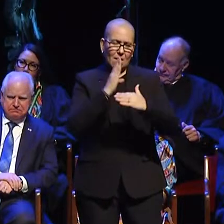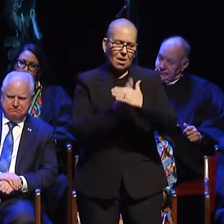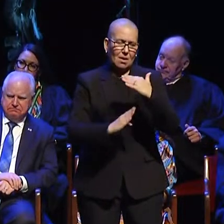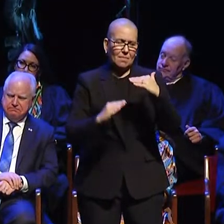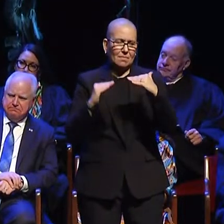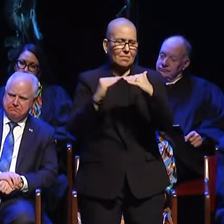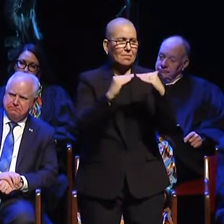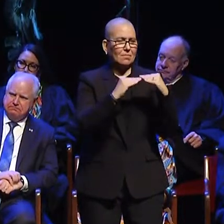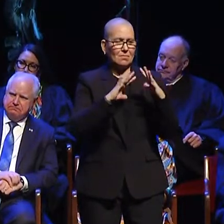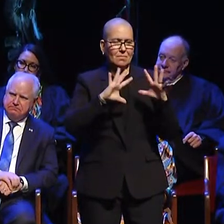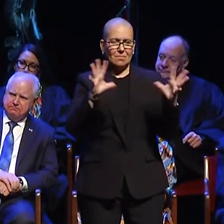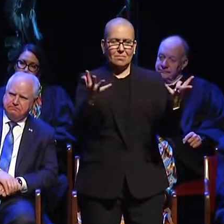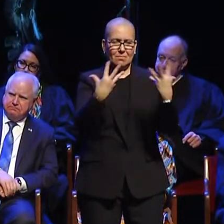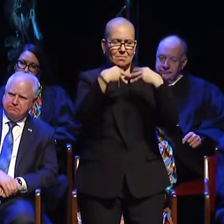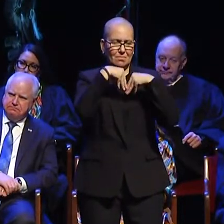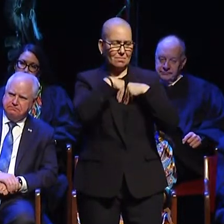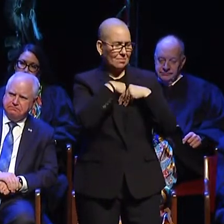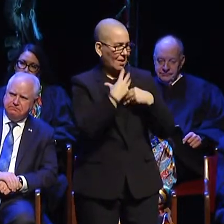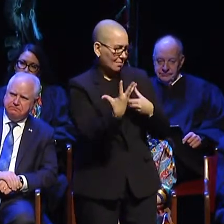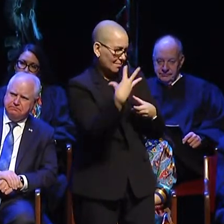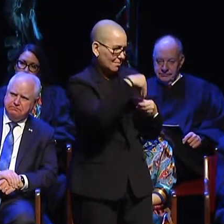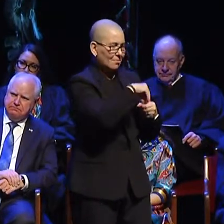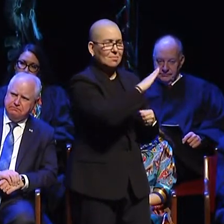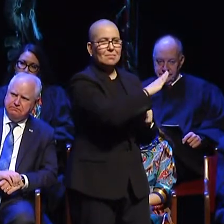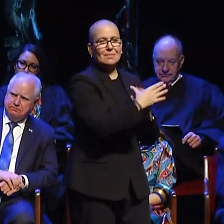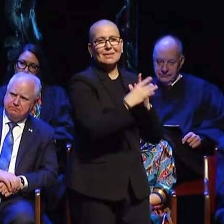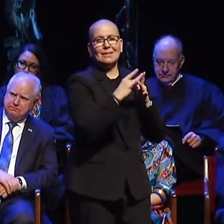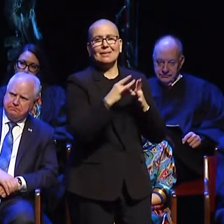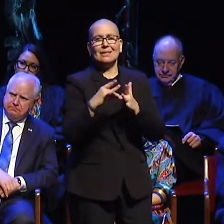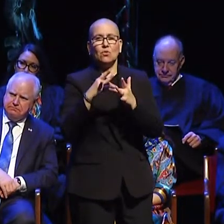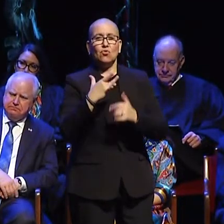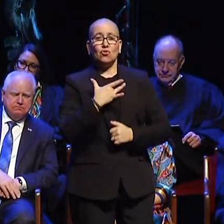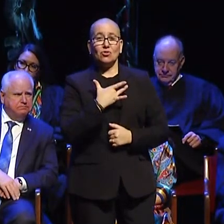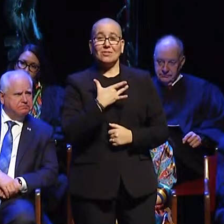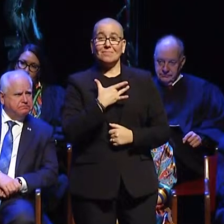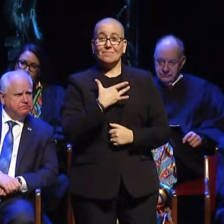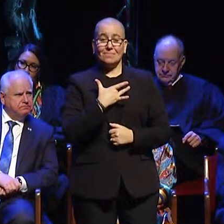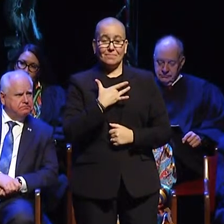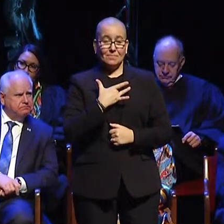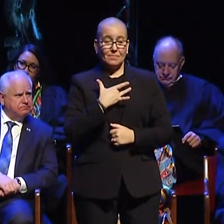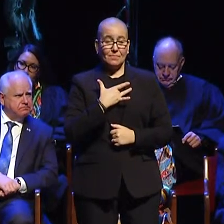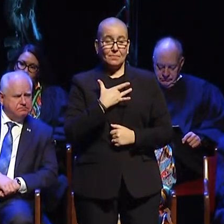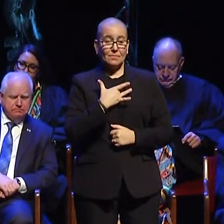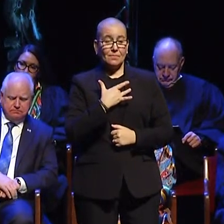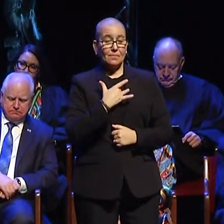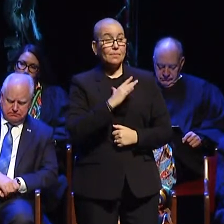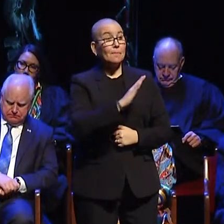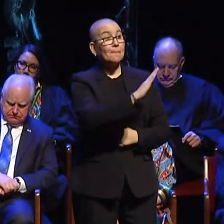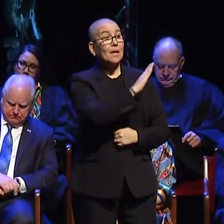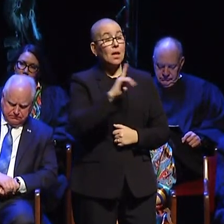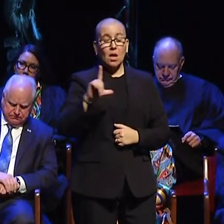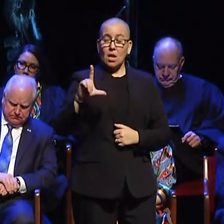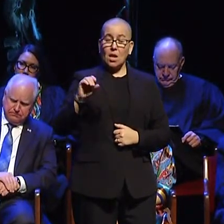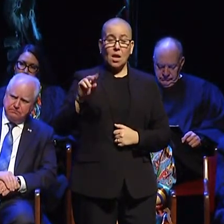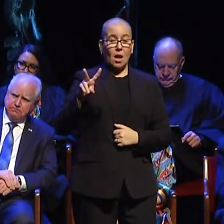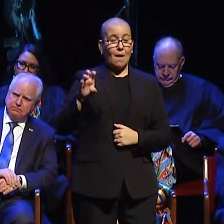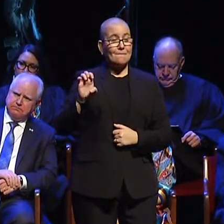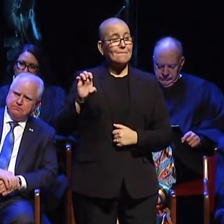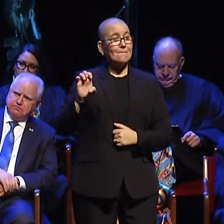our leaders. And may such love pulse in our actions as a